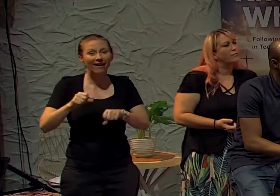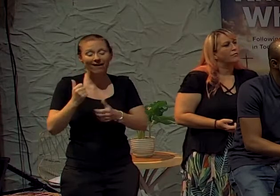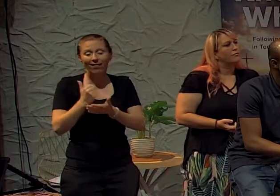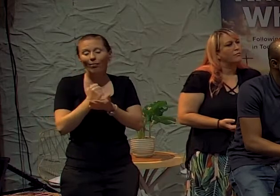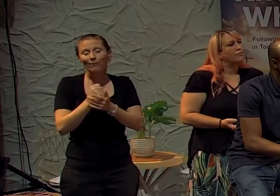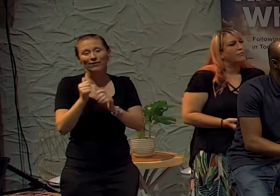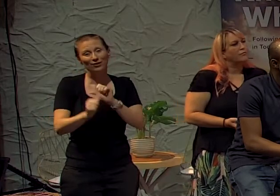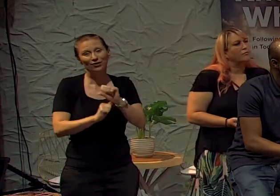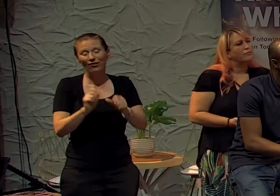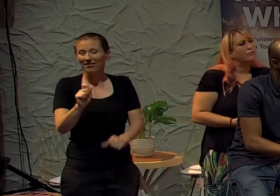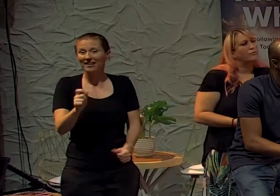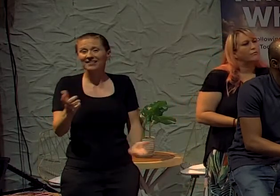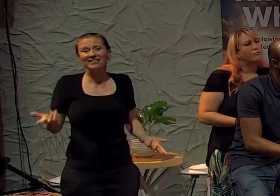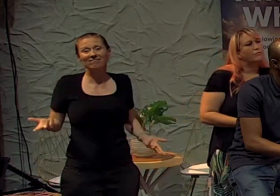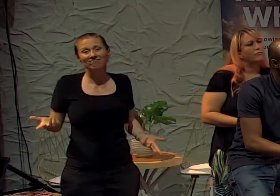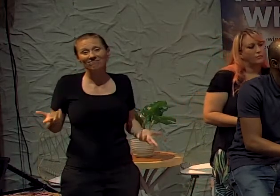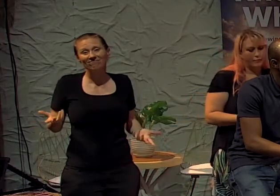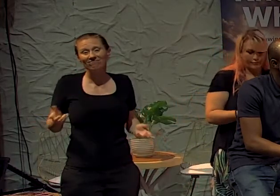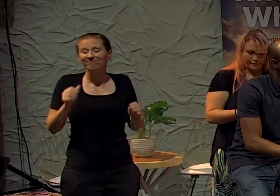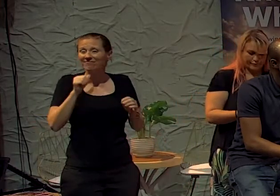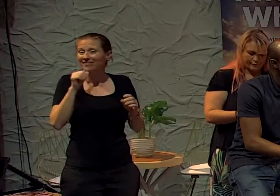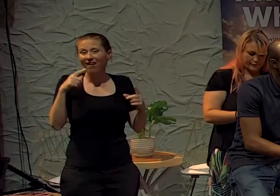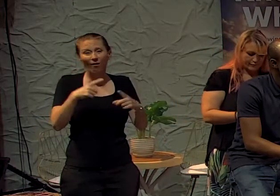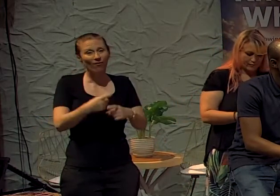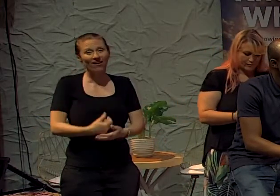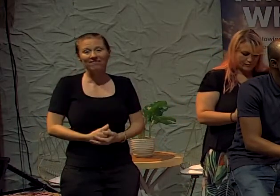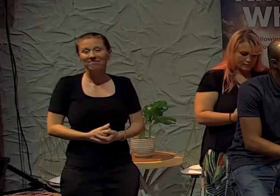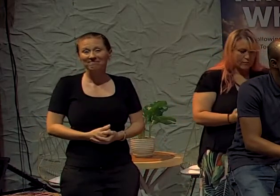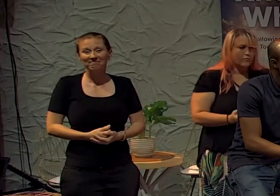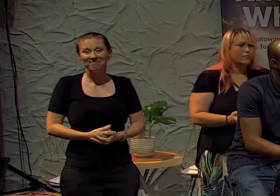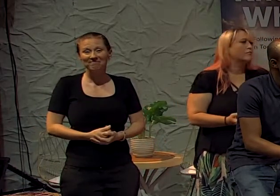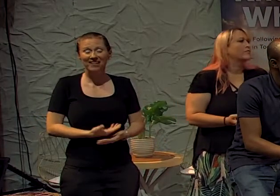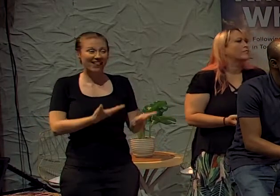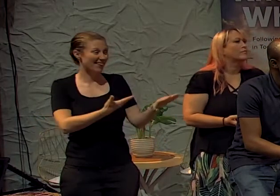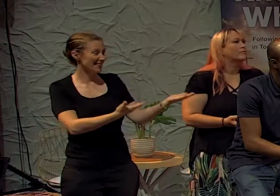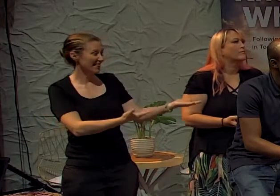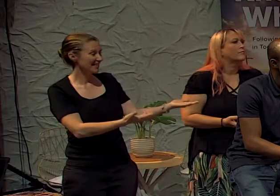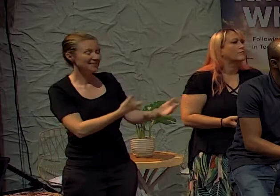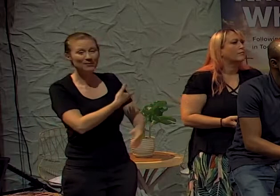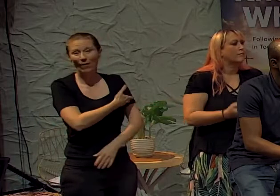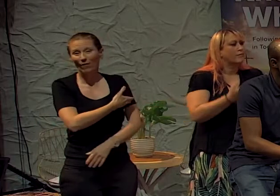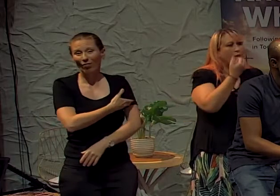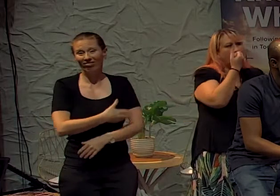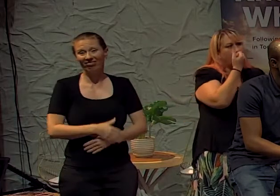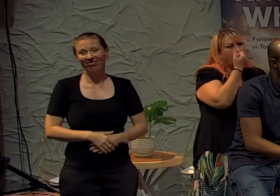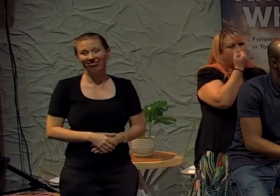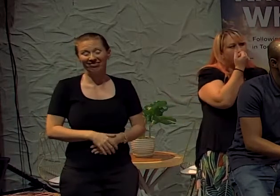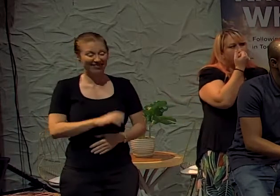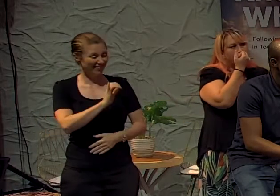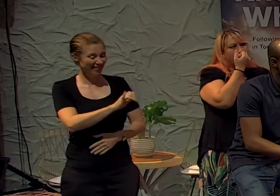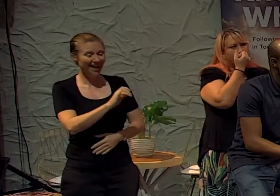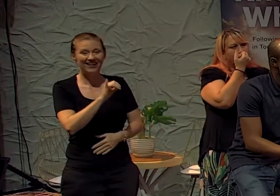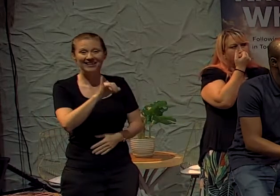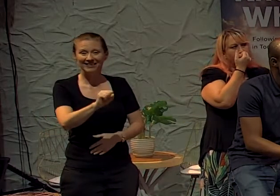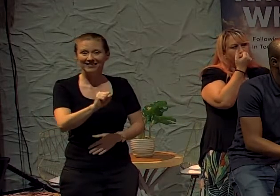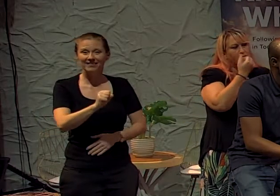other. That's it. It's uncomplicated, and it's this powerful. That is the power.